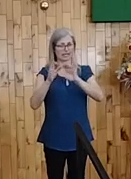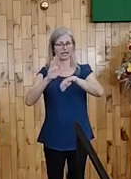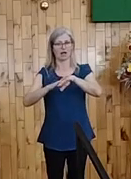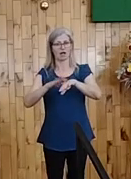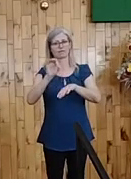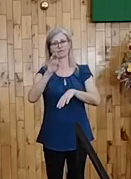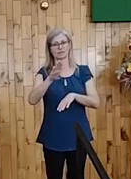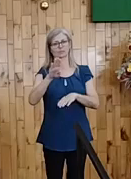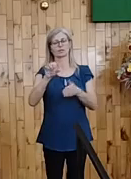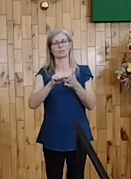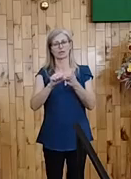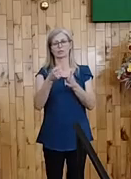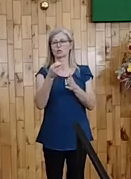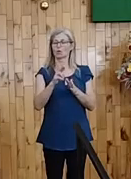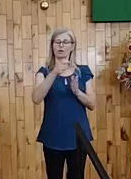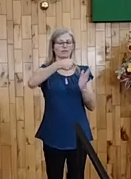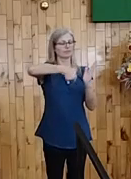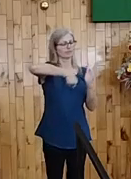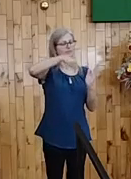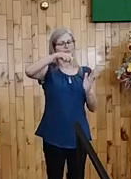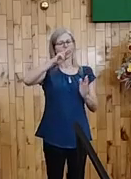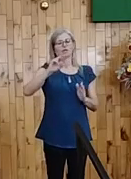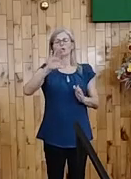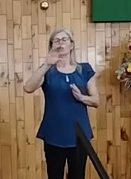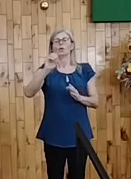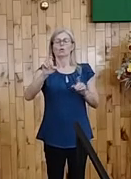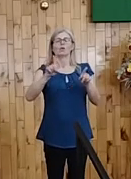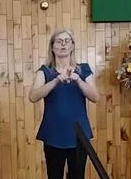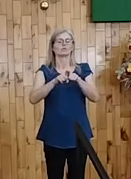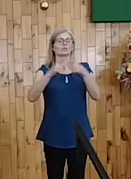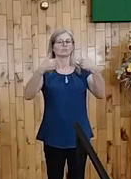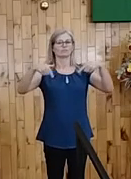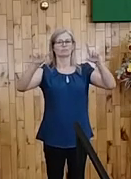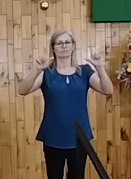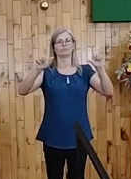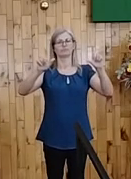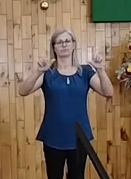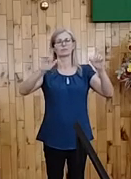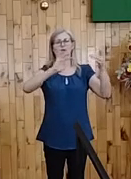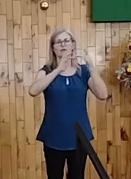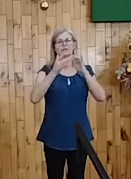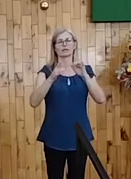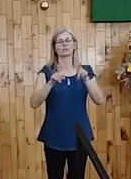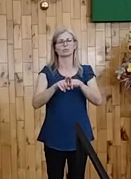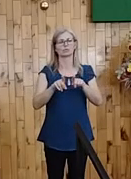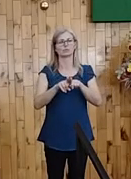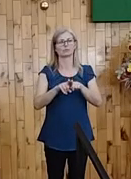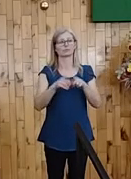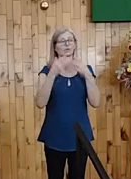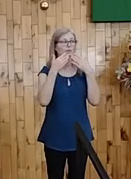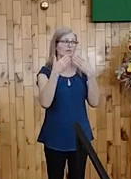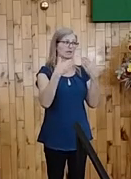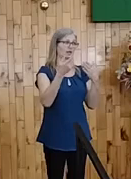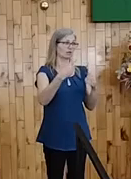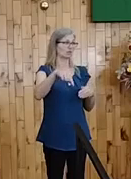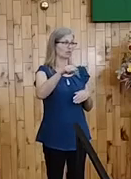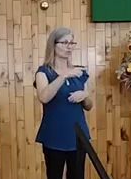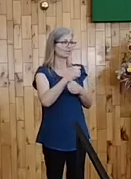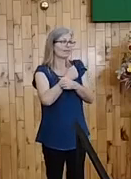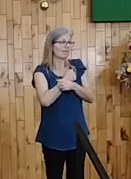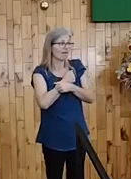or scan our QR code in the Sunday Bulletin, which is posted online. We thank those and